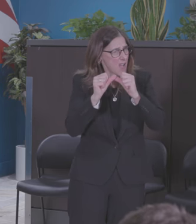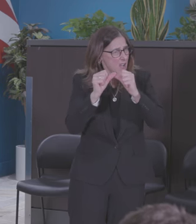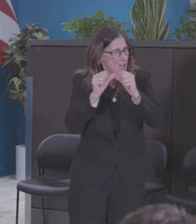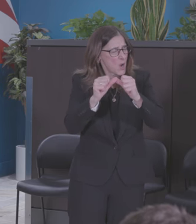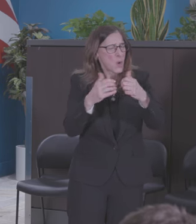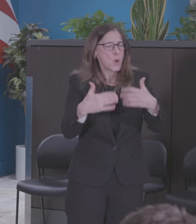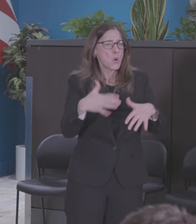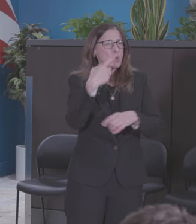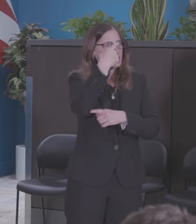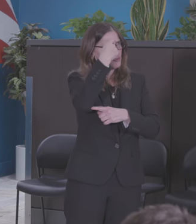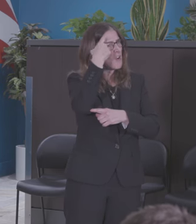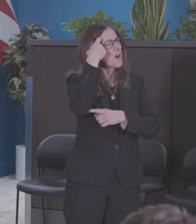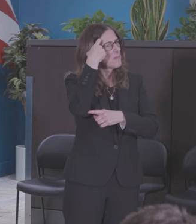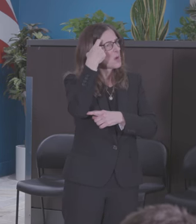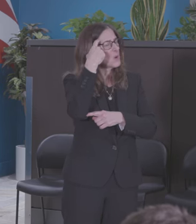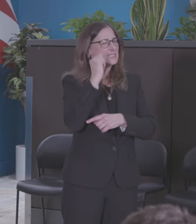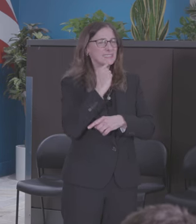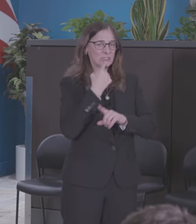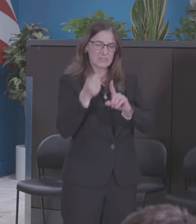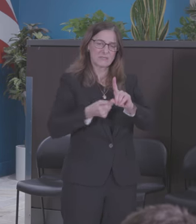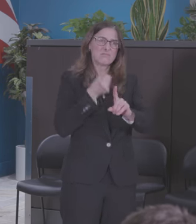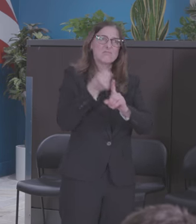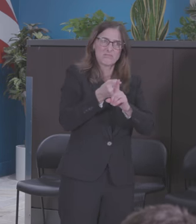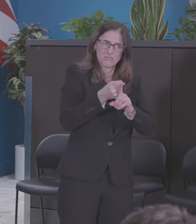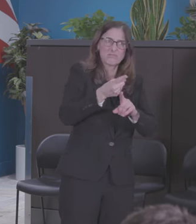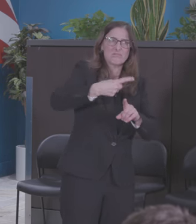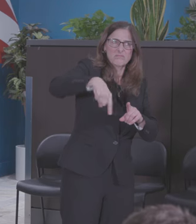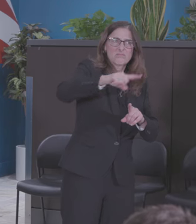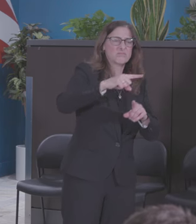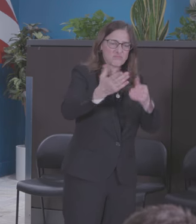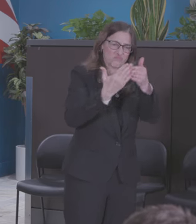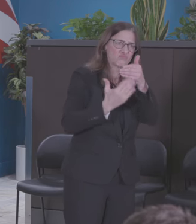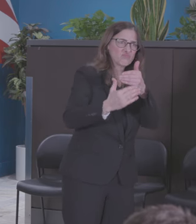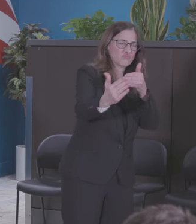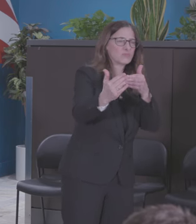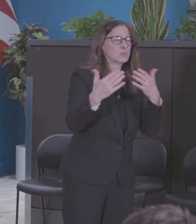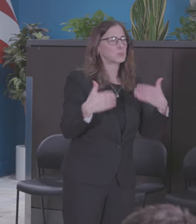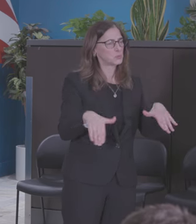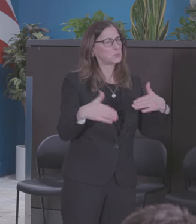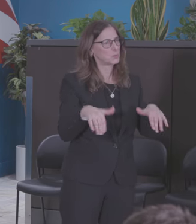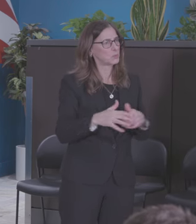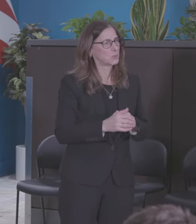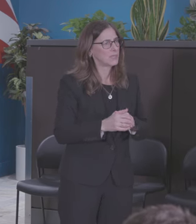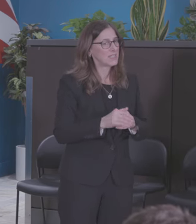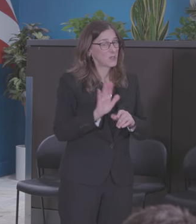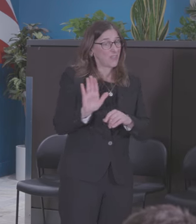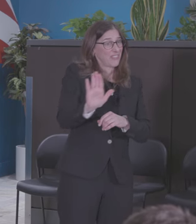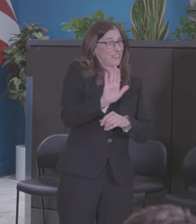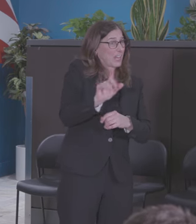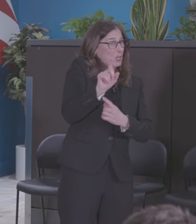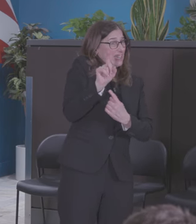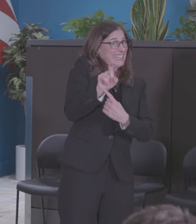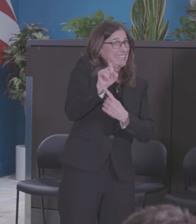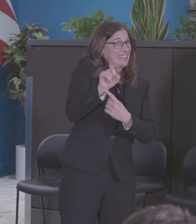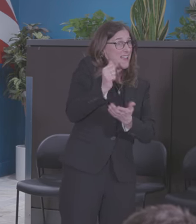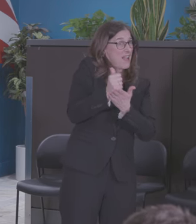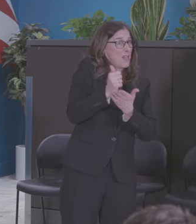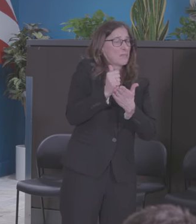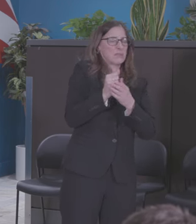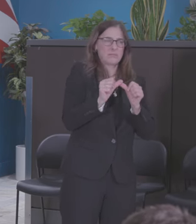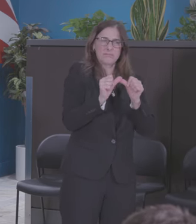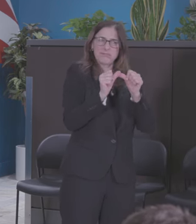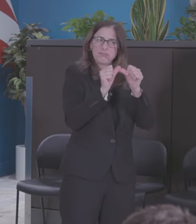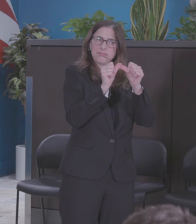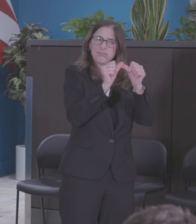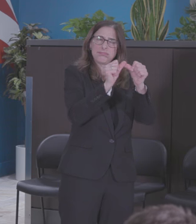uniform. And so the need that we're addressing here is long-term need. As those